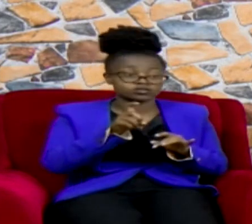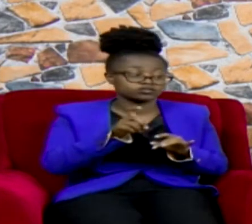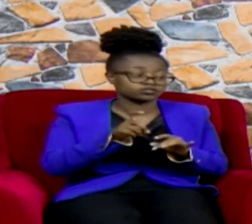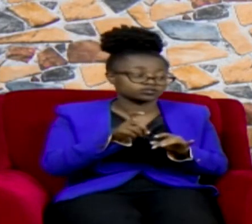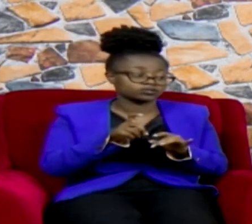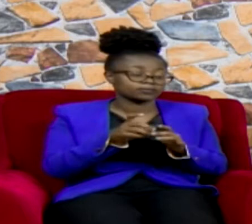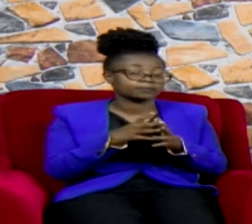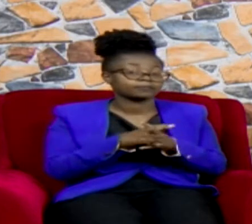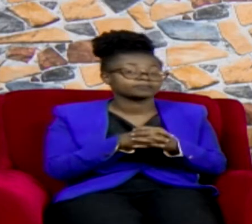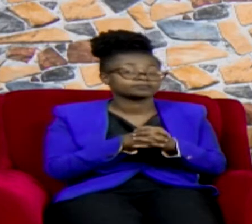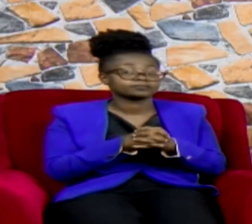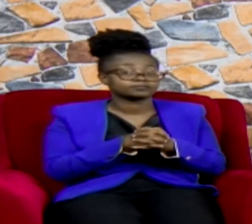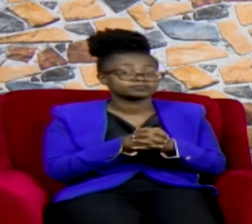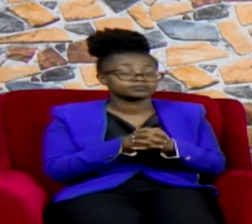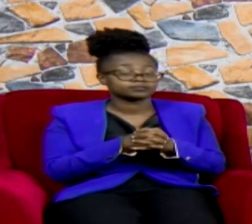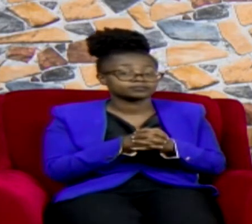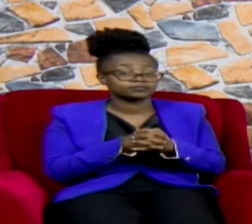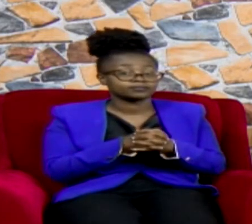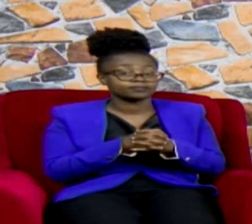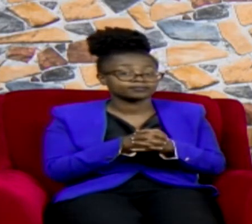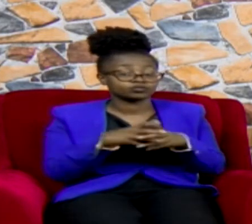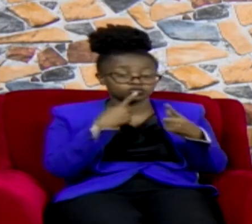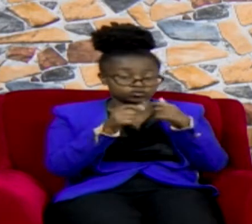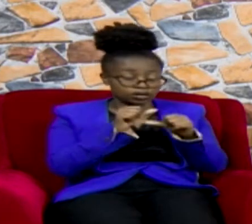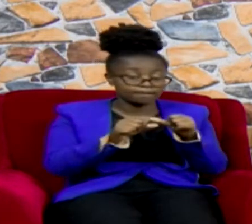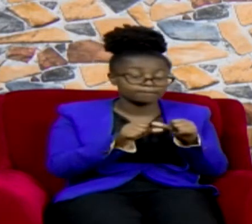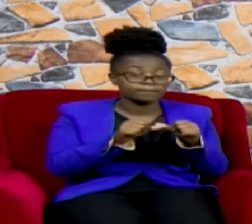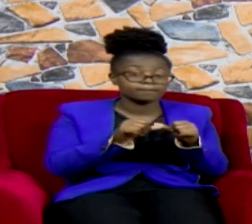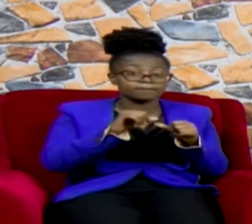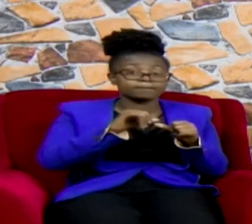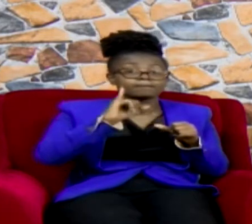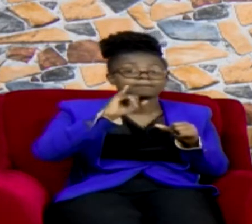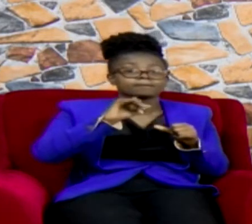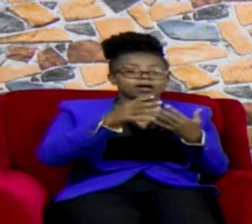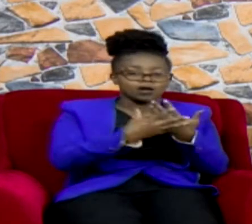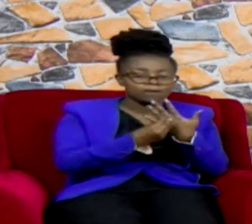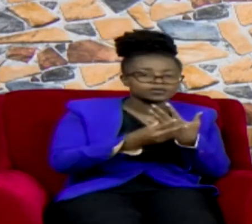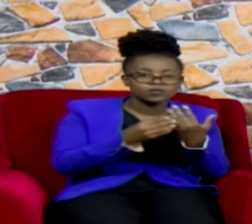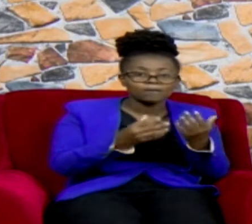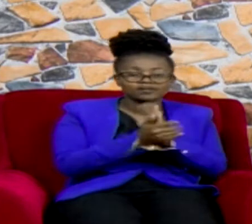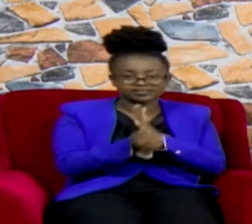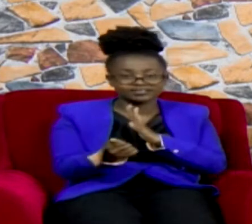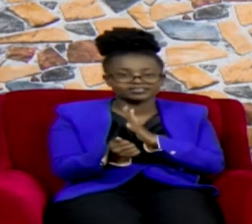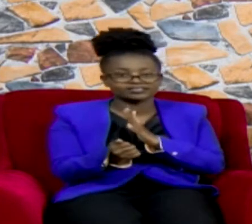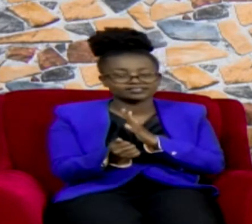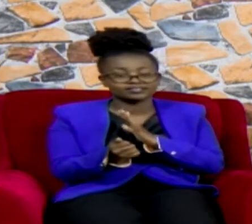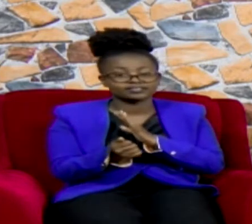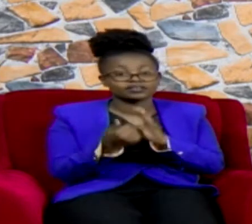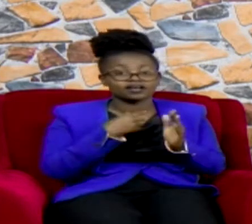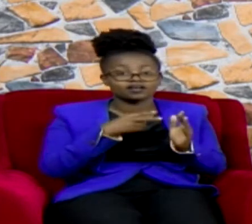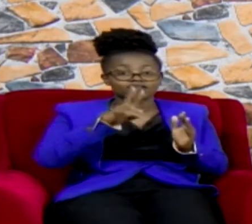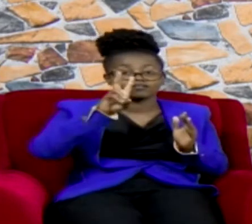your first moment. So there was we had talked about imitation skills, when we did it. So there is